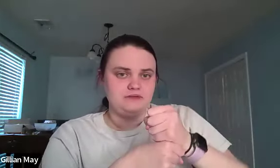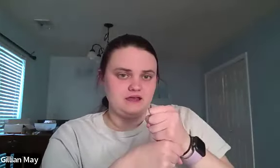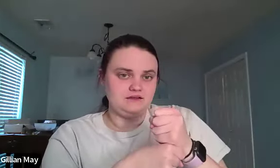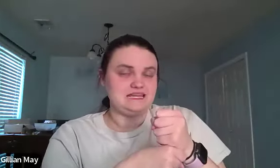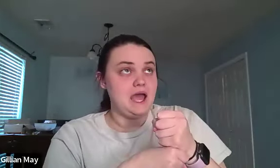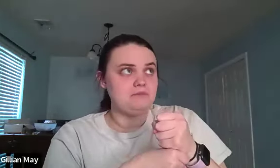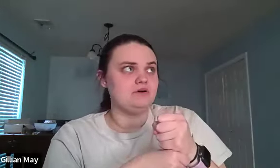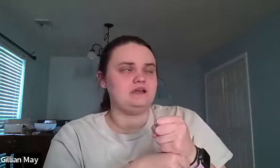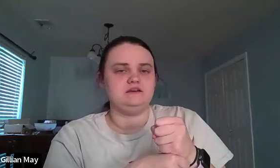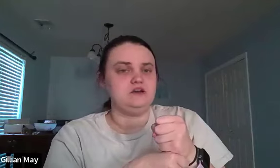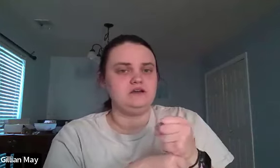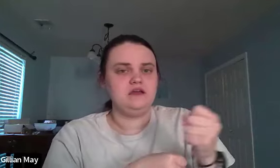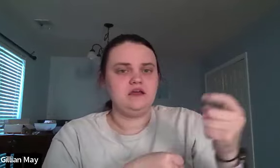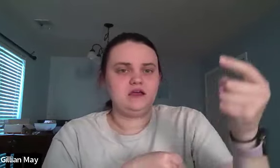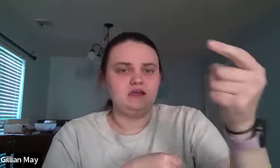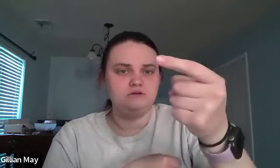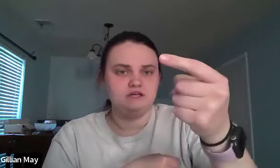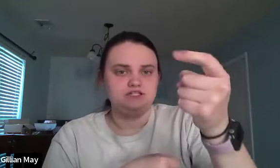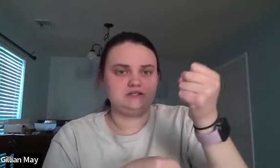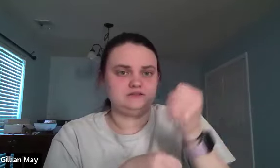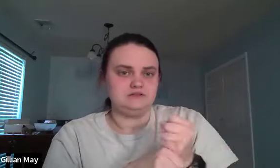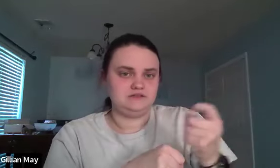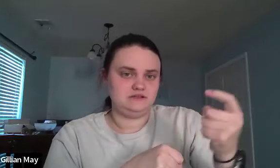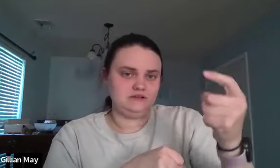pat, tap, cannot talk, and go next year.